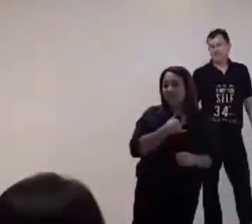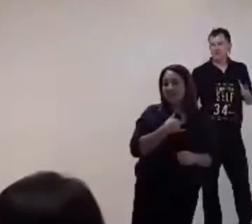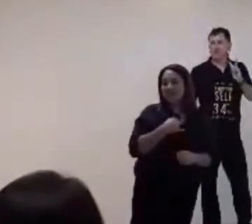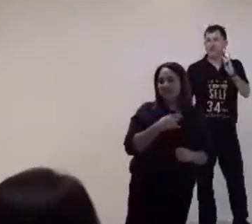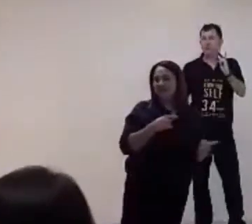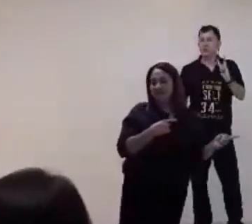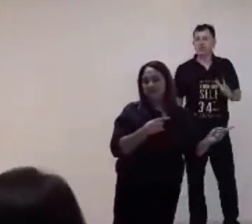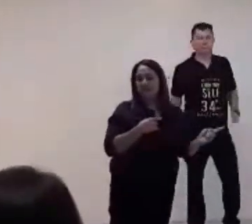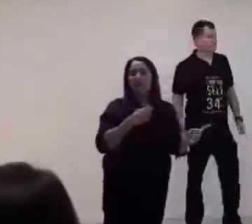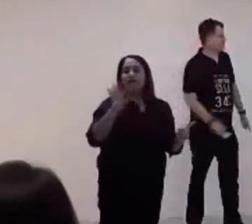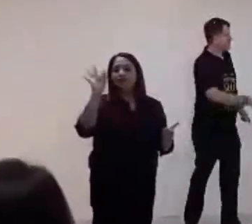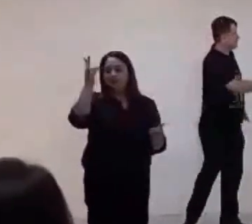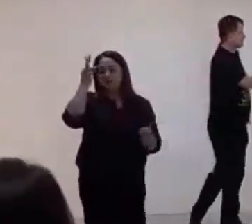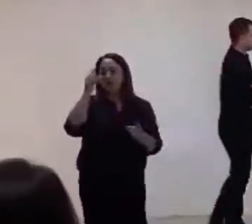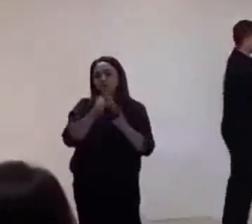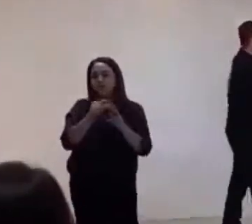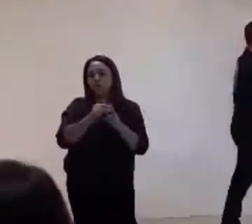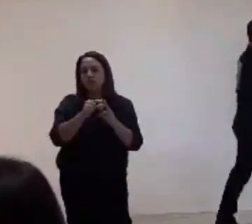That's the French word.